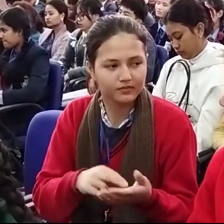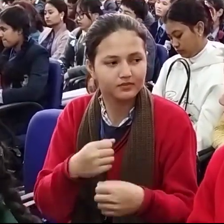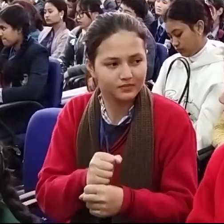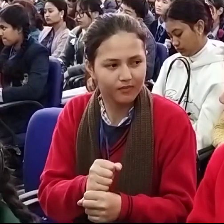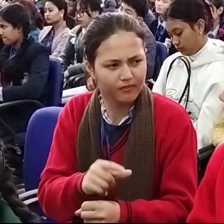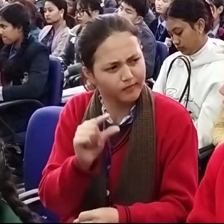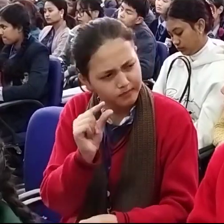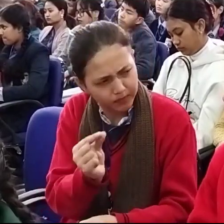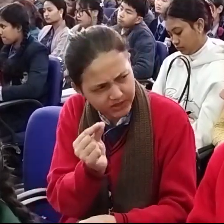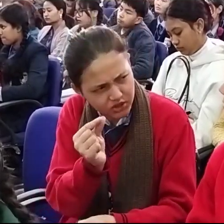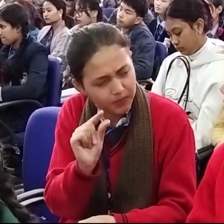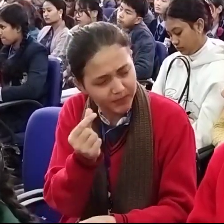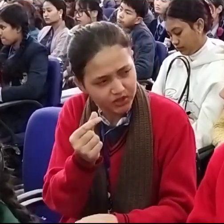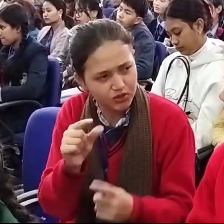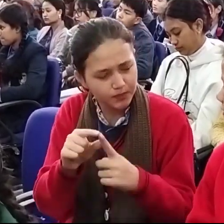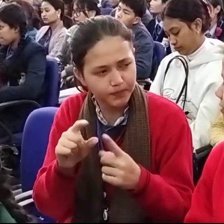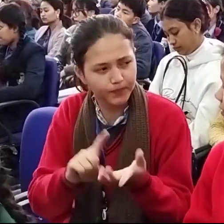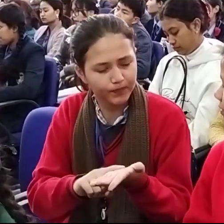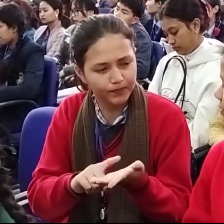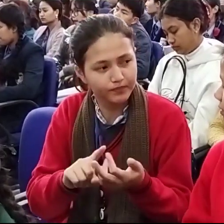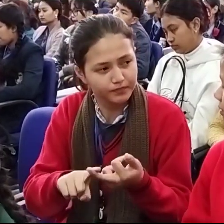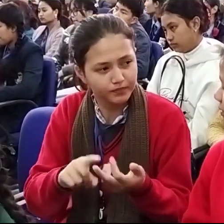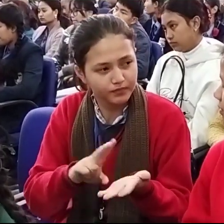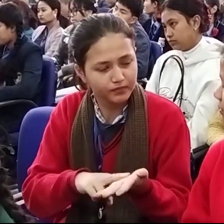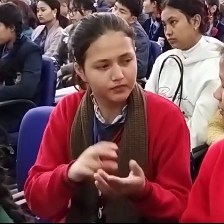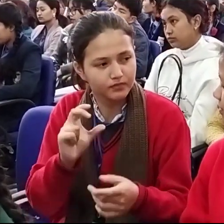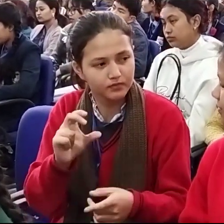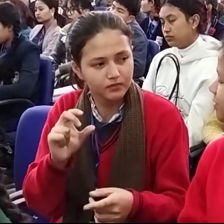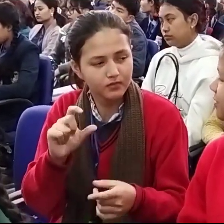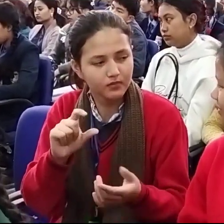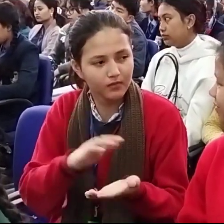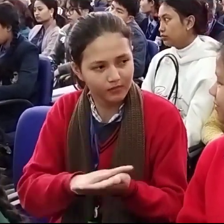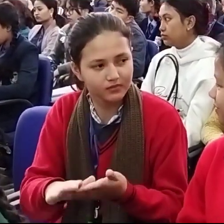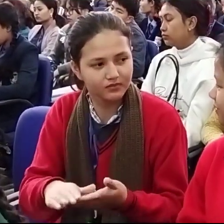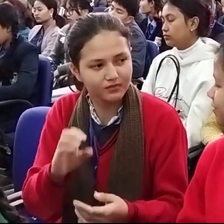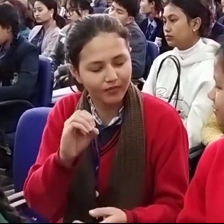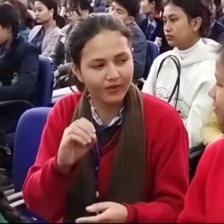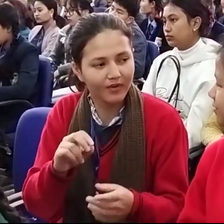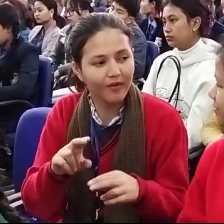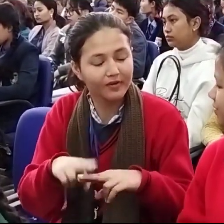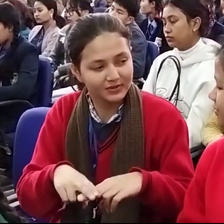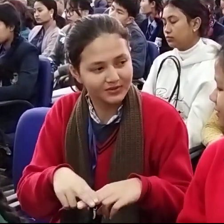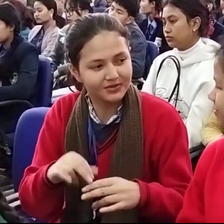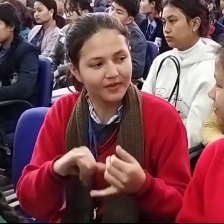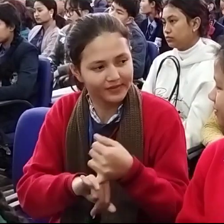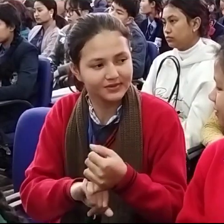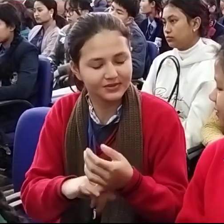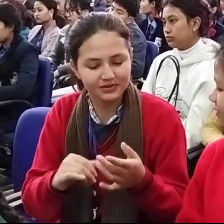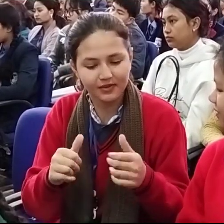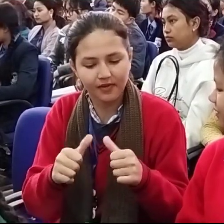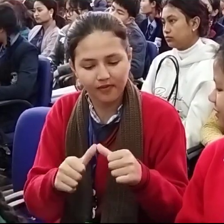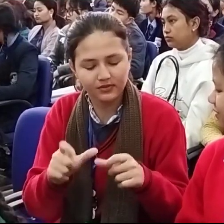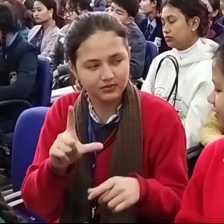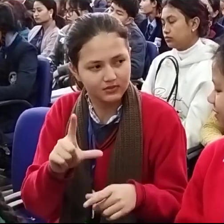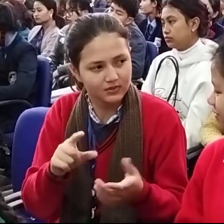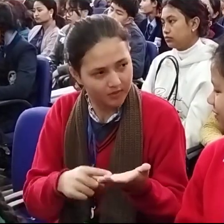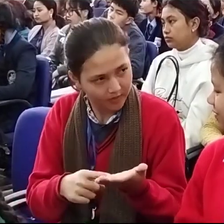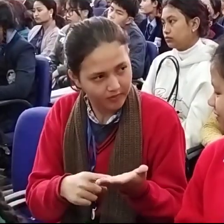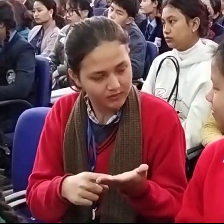mode. So we do certain science projects to find out the science behind the practice. Very simple. They